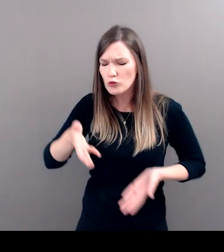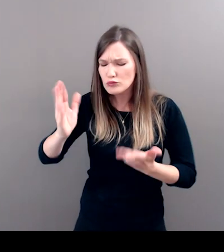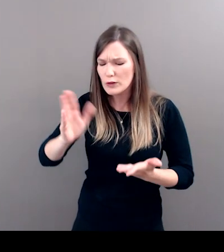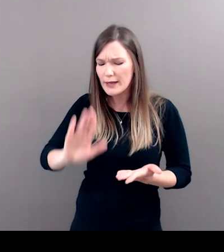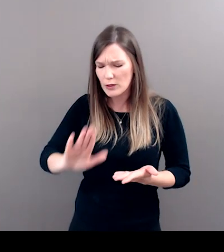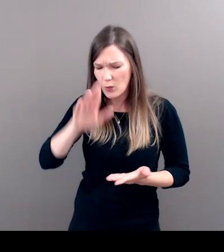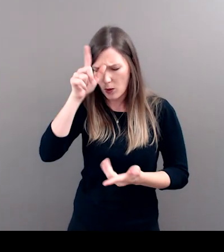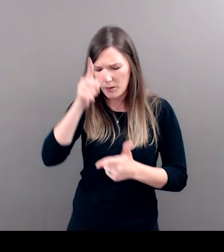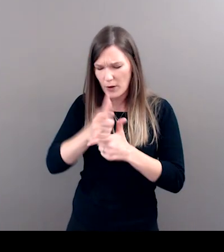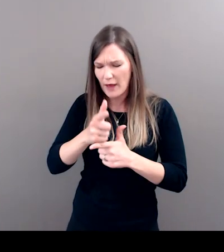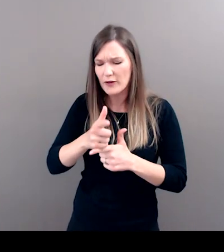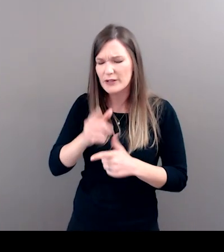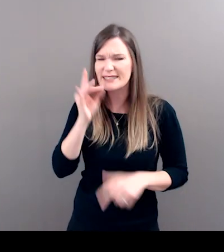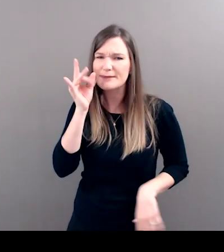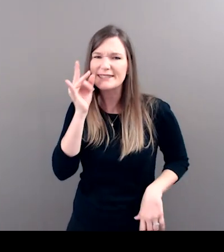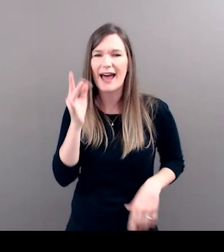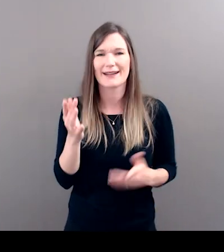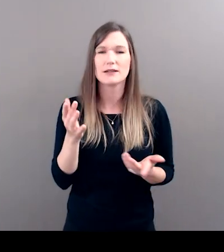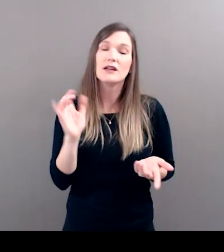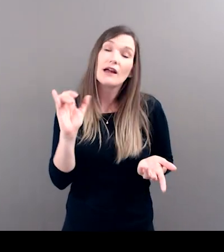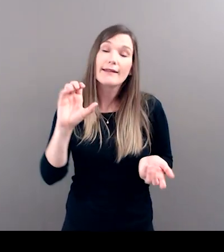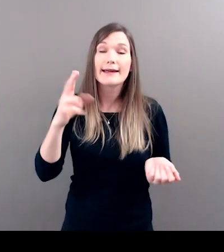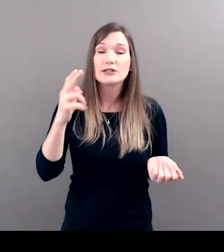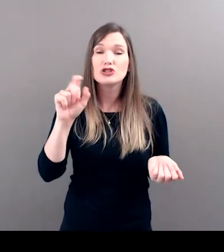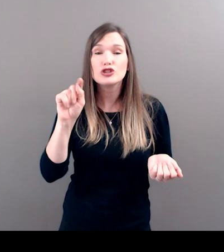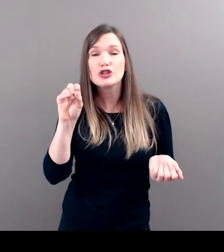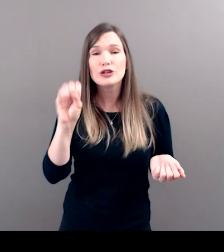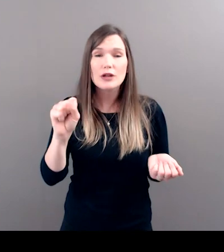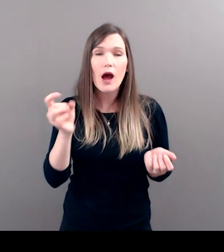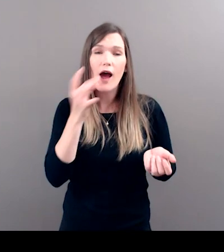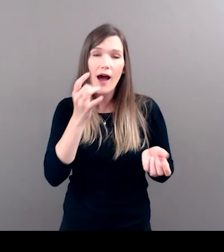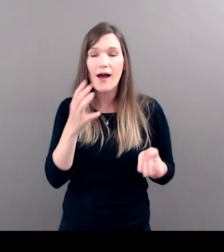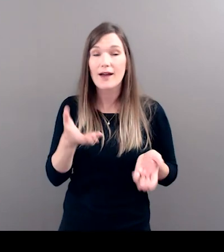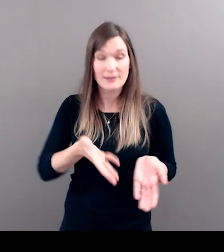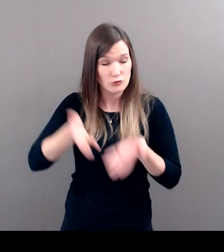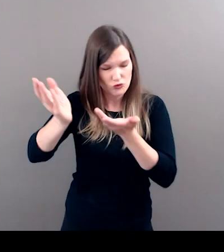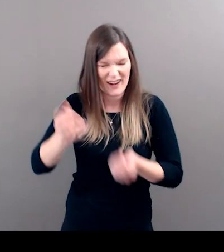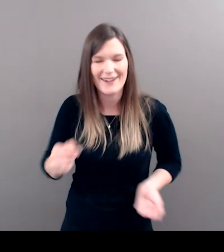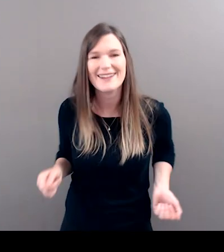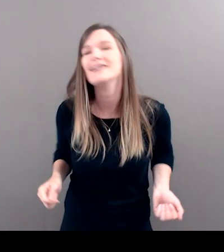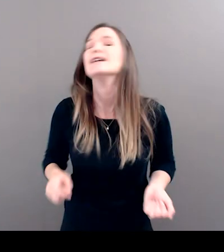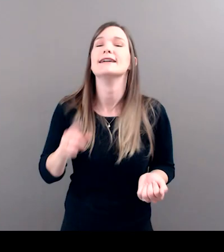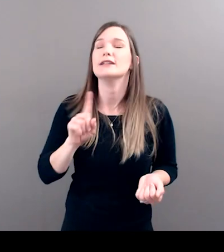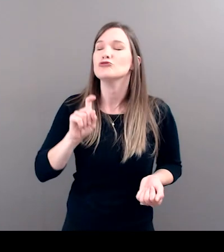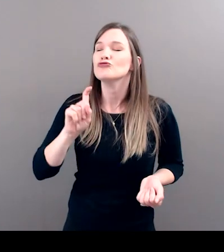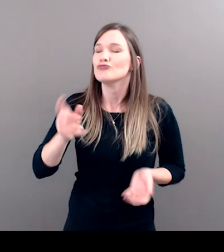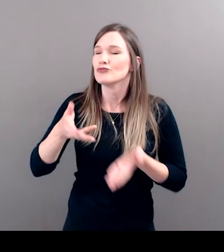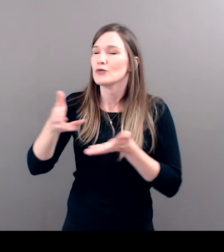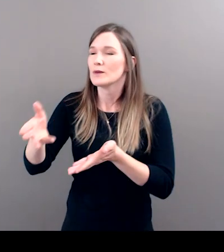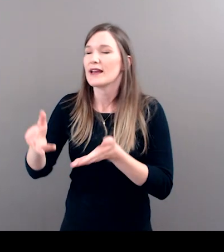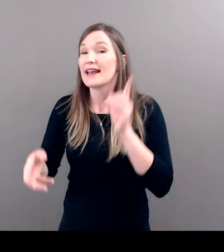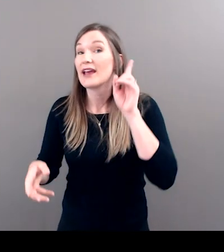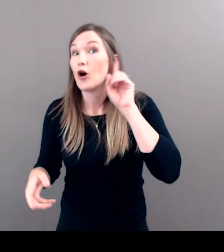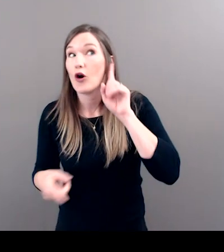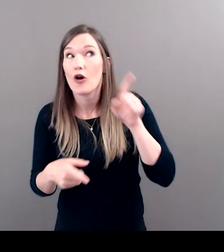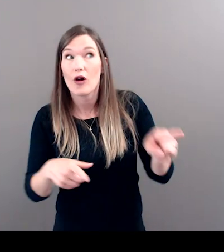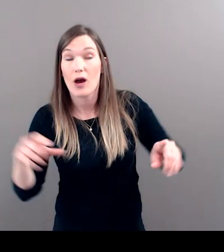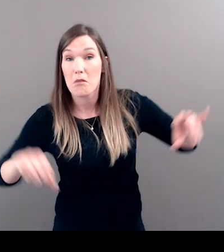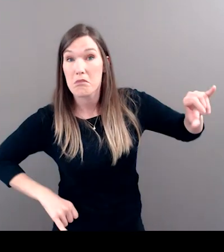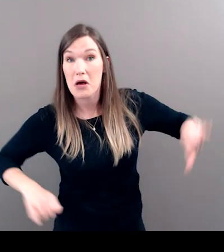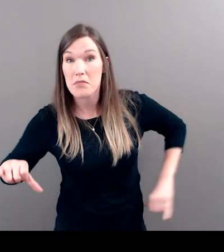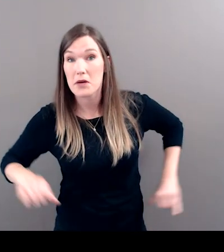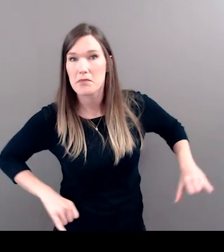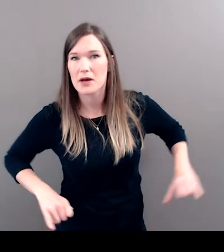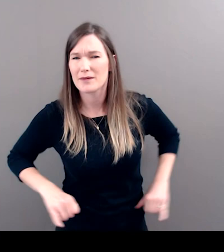back. David goes out, a little kid, and he hears the giant talking trash. And he goes, I can whoop him. And that's who